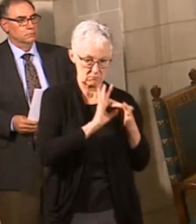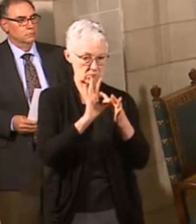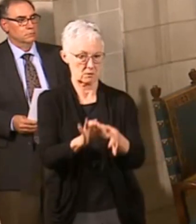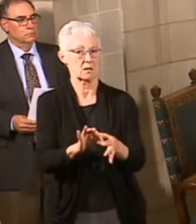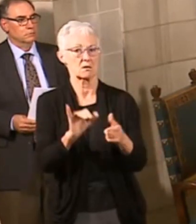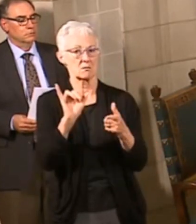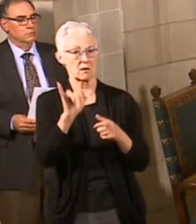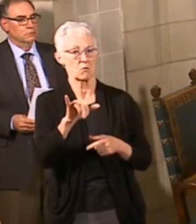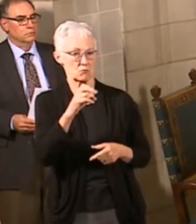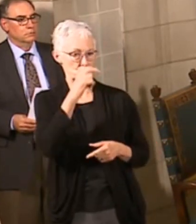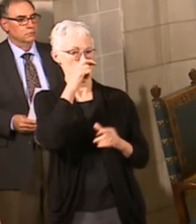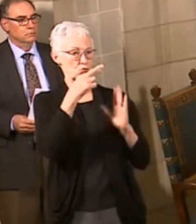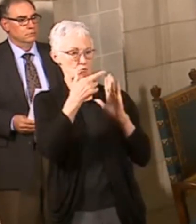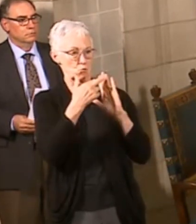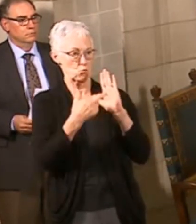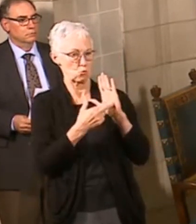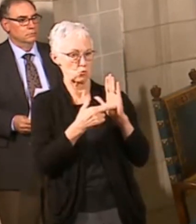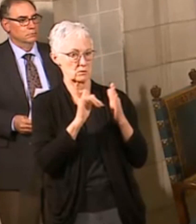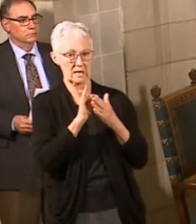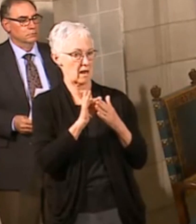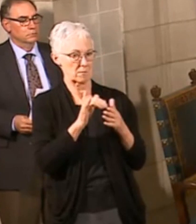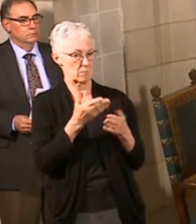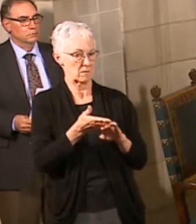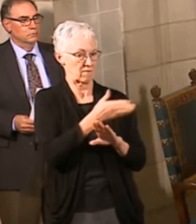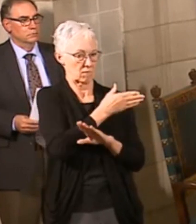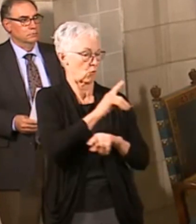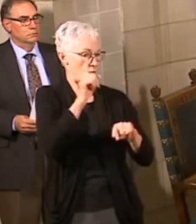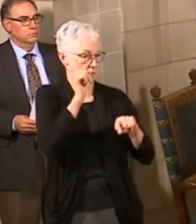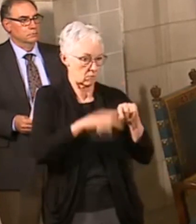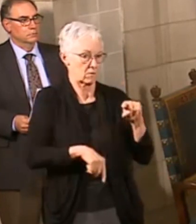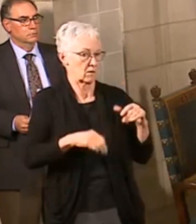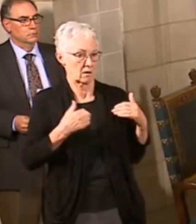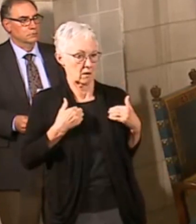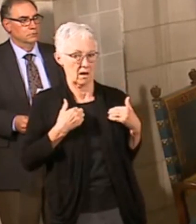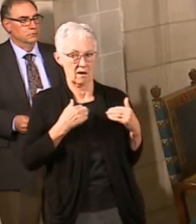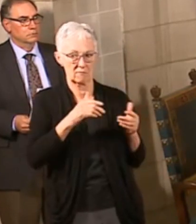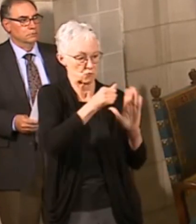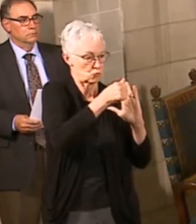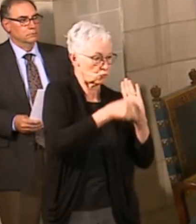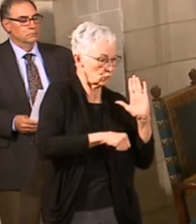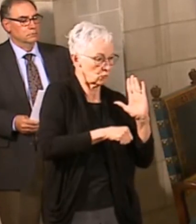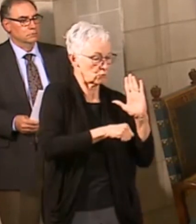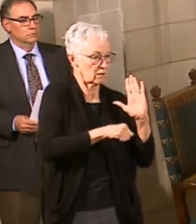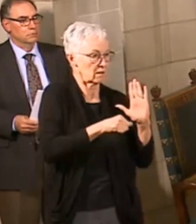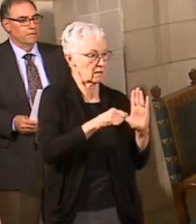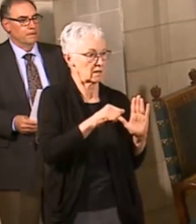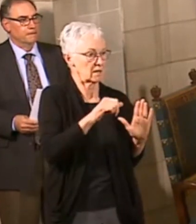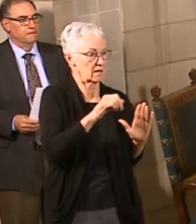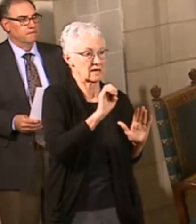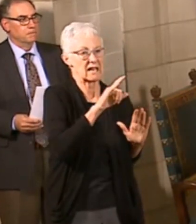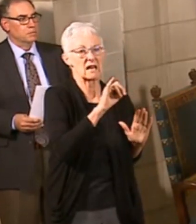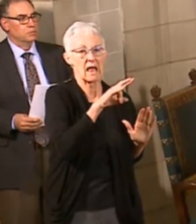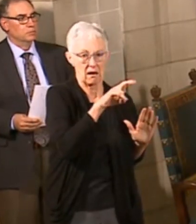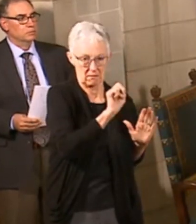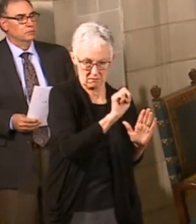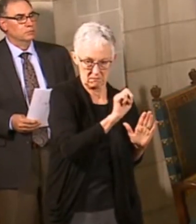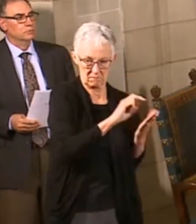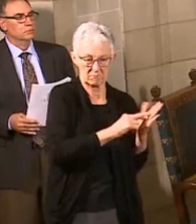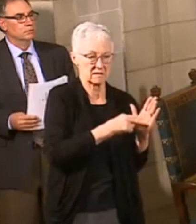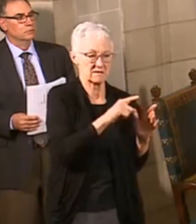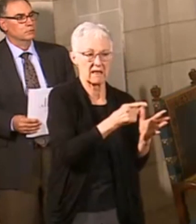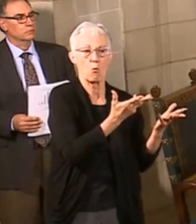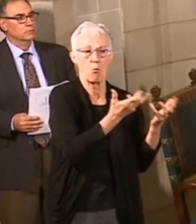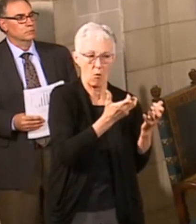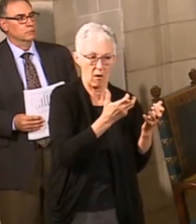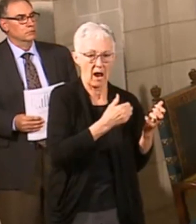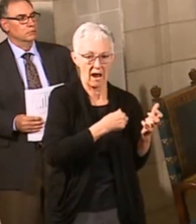allowing hospitals to be able to start performing elective surgeries May 4th. Now, in that DHM as well, you'll note that we had